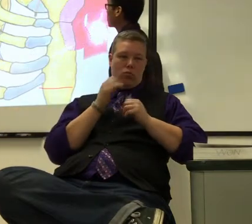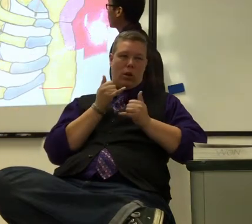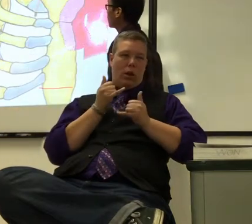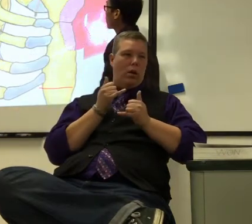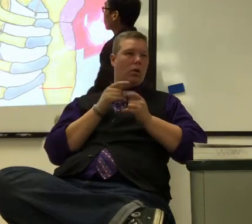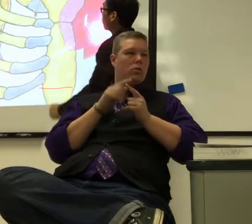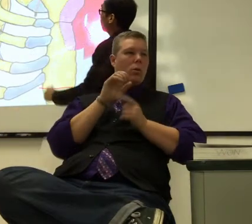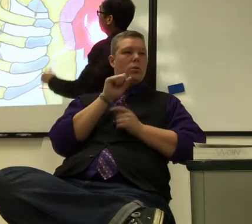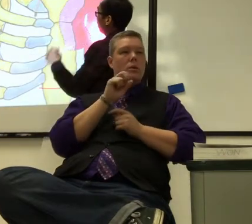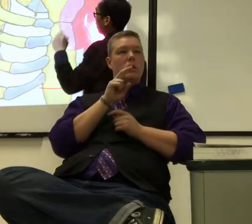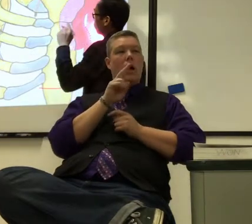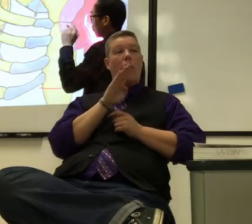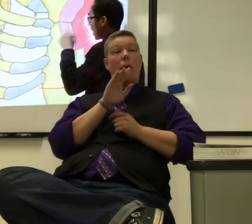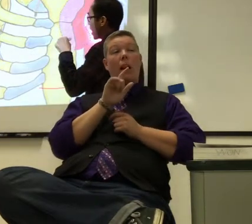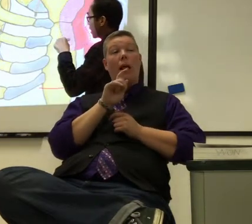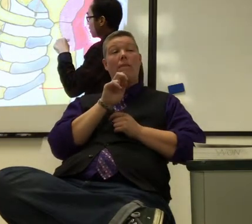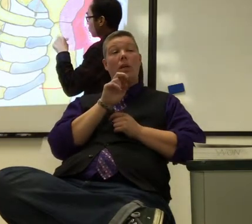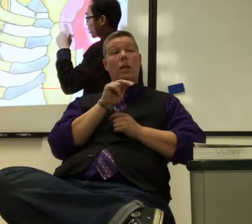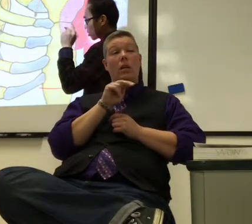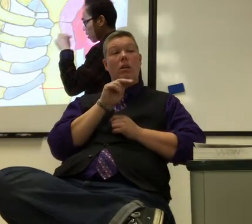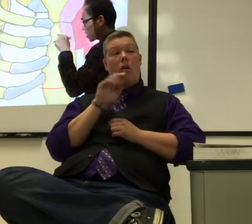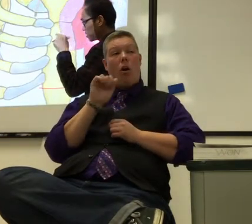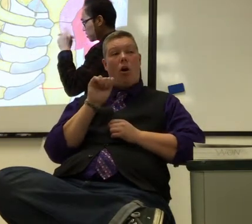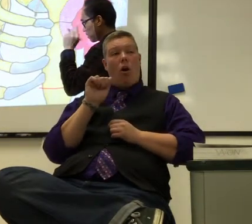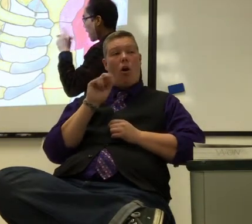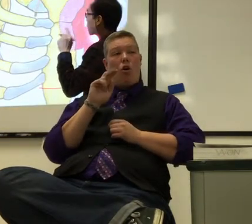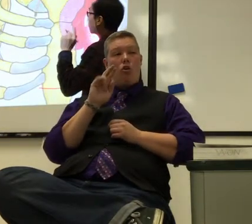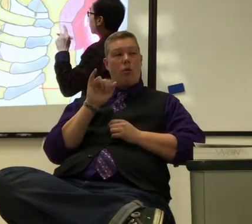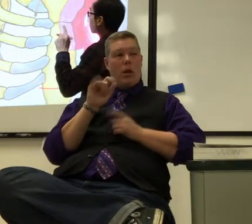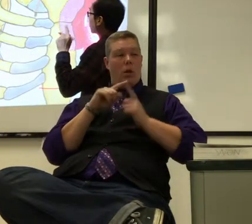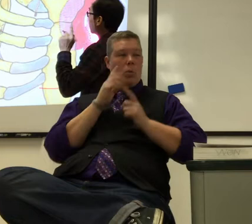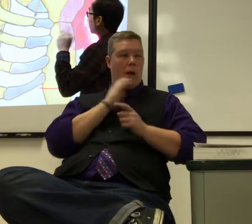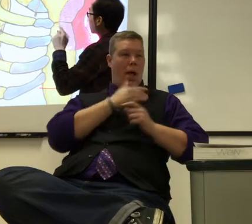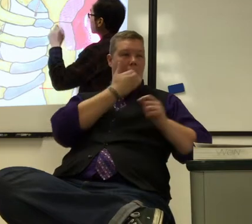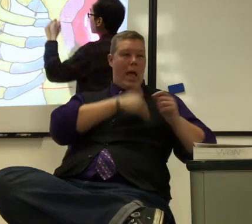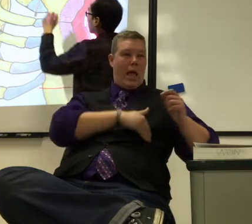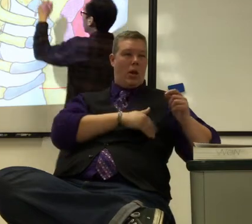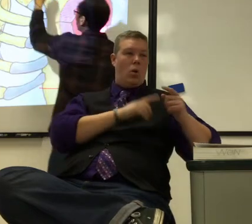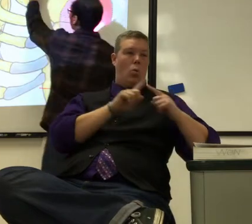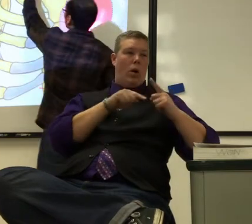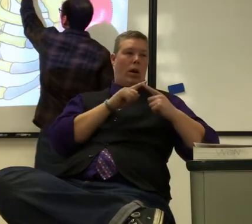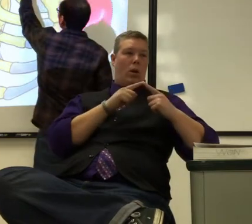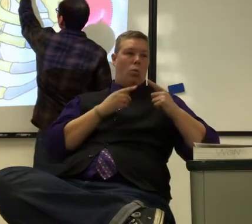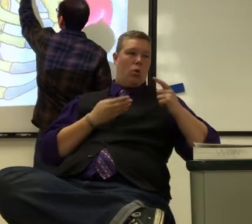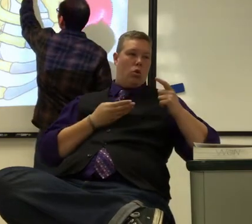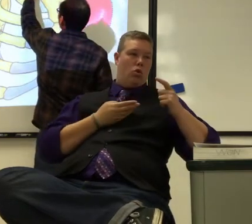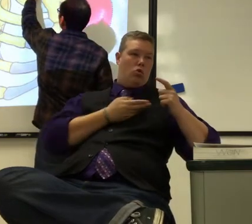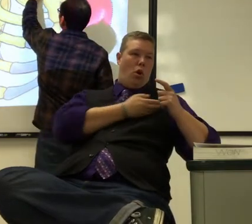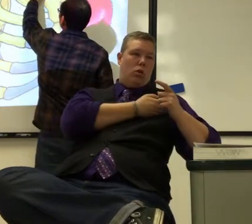So the subclavian artery, it will end when it crosses the lateral border of the first rib.